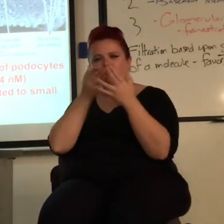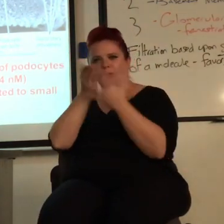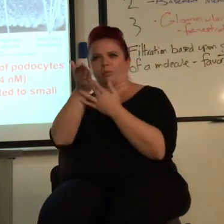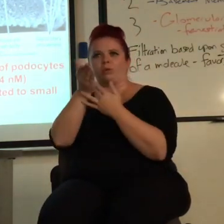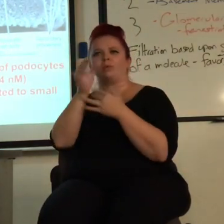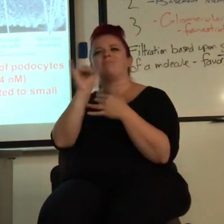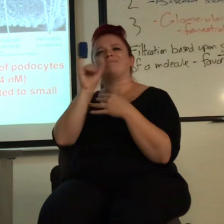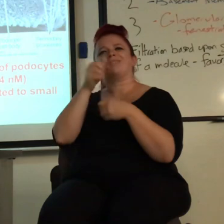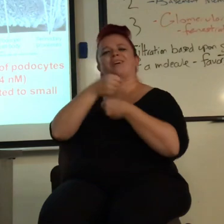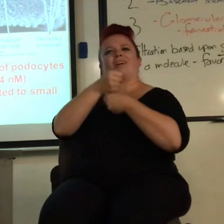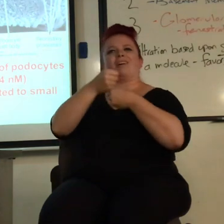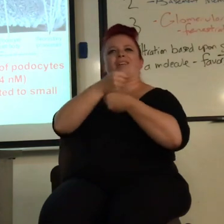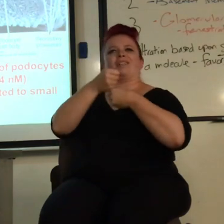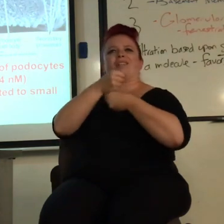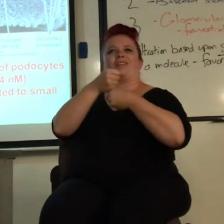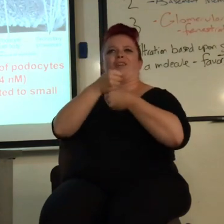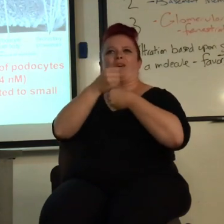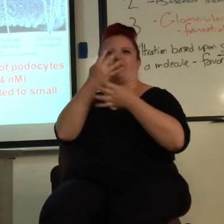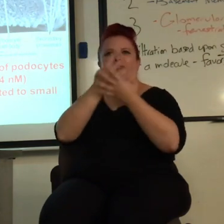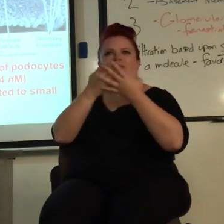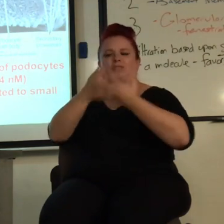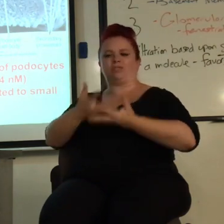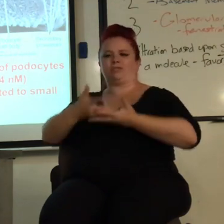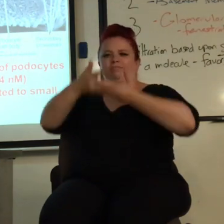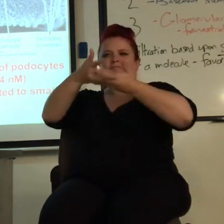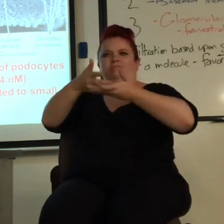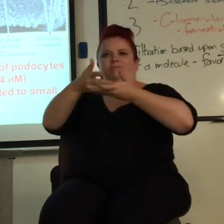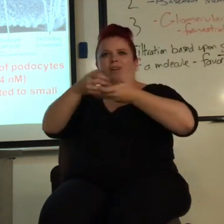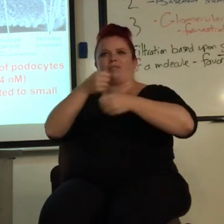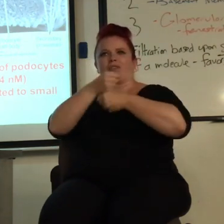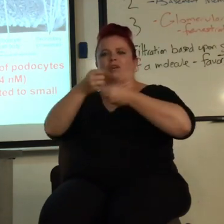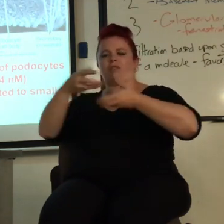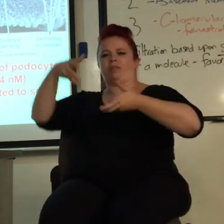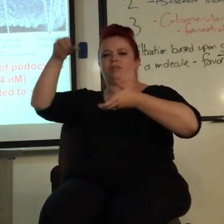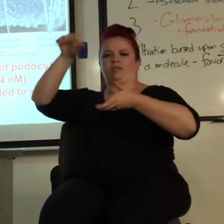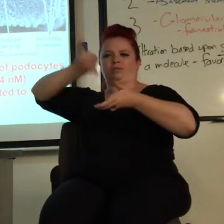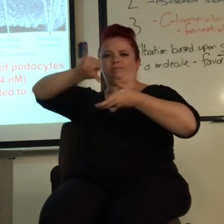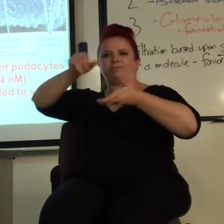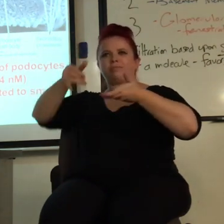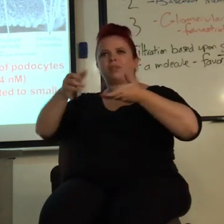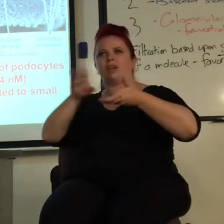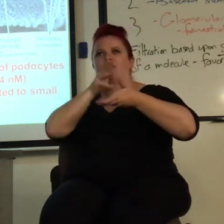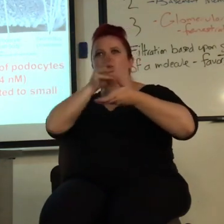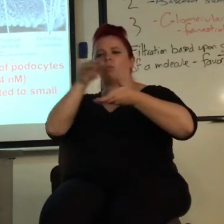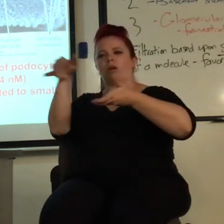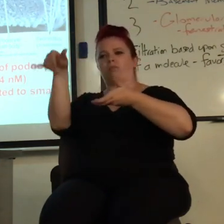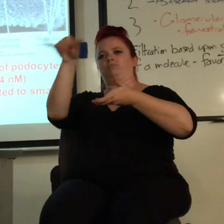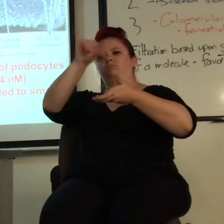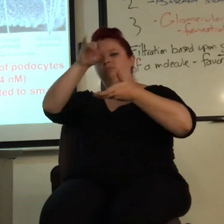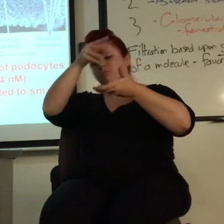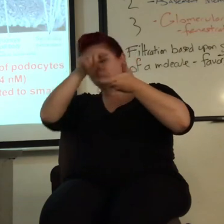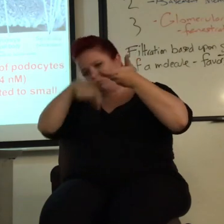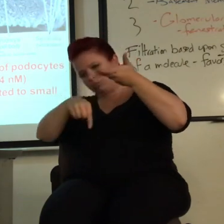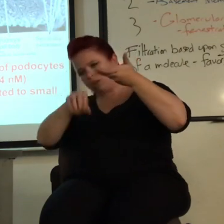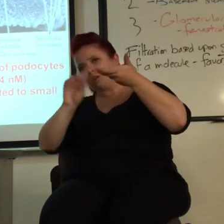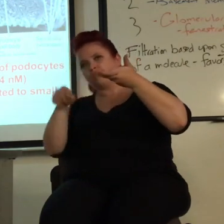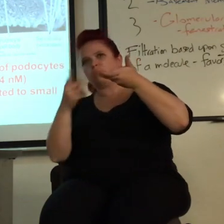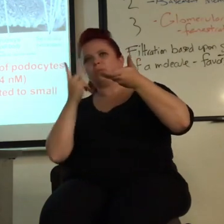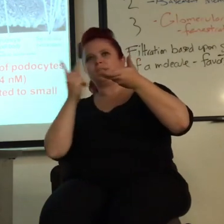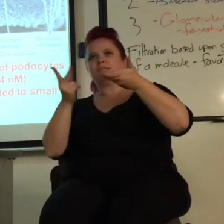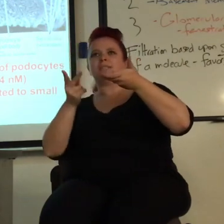little coffee filter there, and I put the grinds there, and I put the water through it, I should only have brown liquid. If I